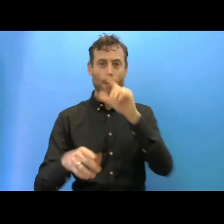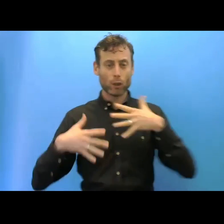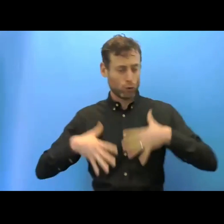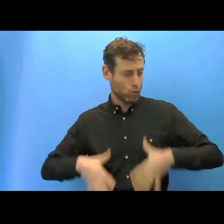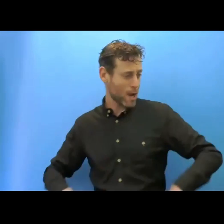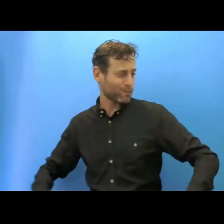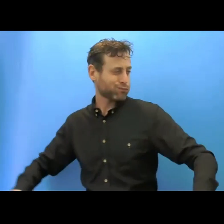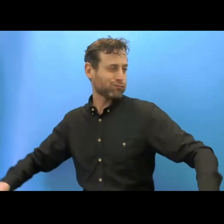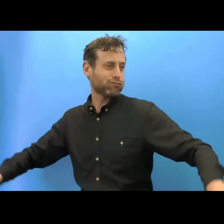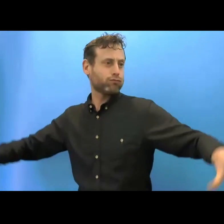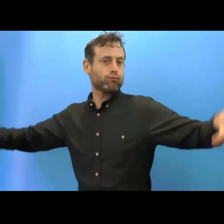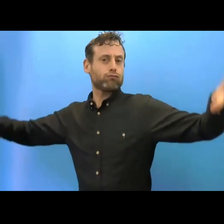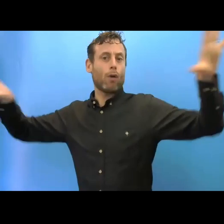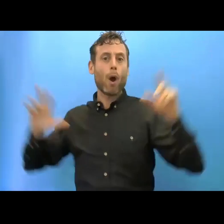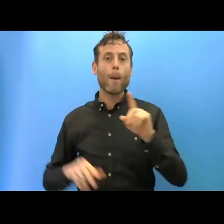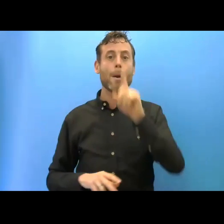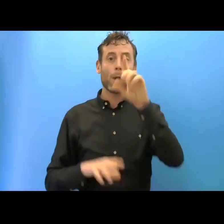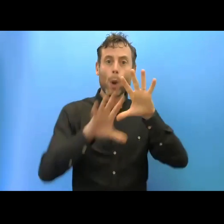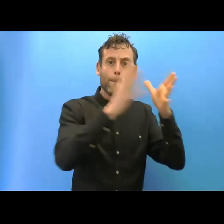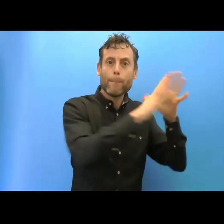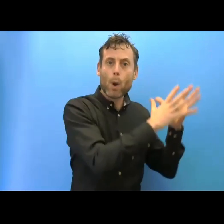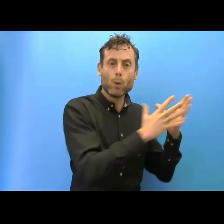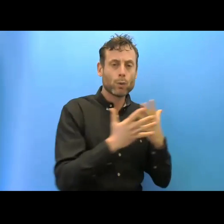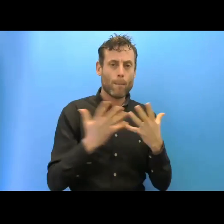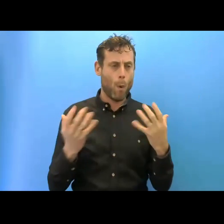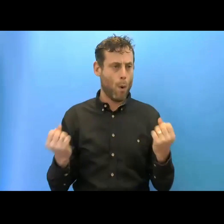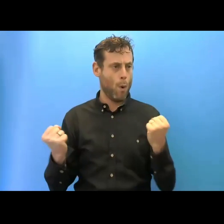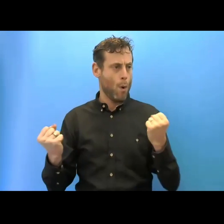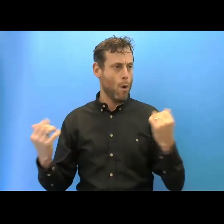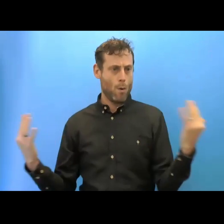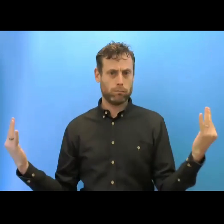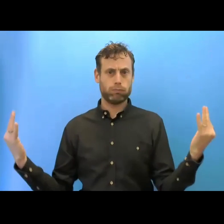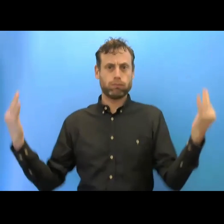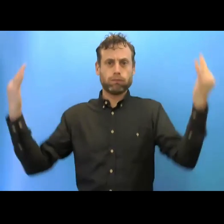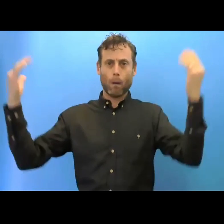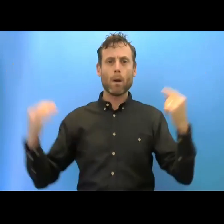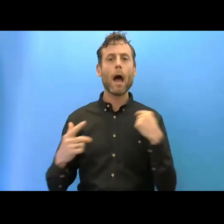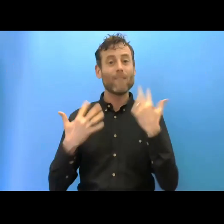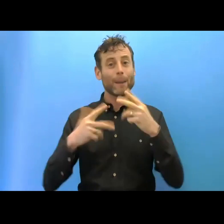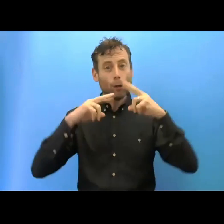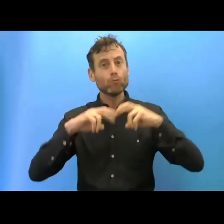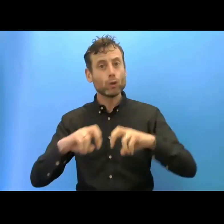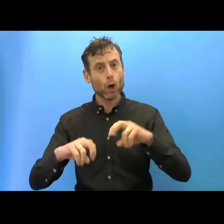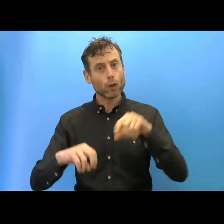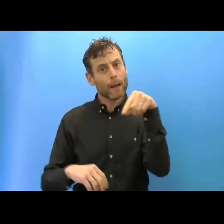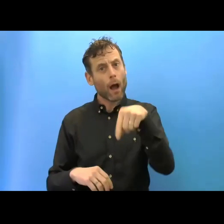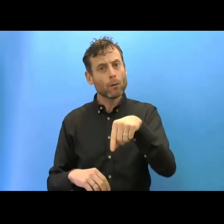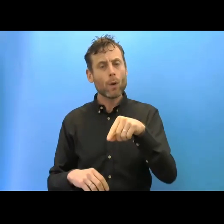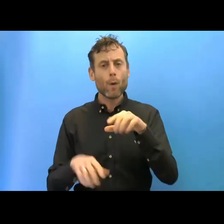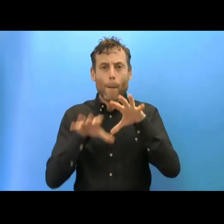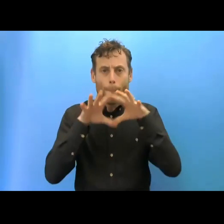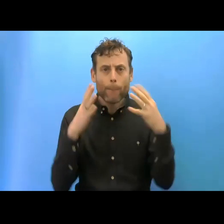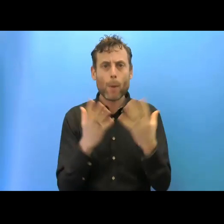bunch of balloons a little bit more intense. I've done a lot of research over the last 5 or 6 years on balloons